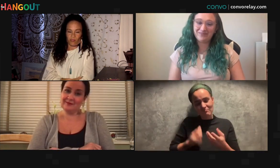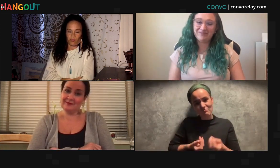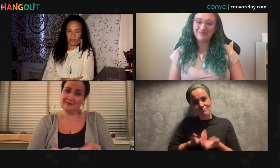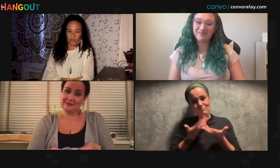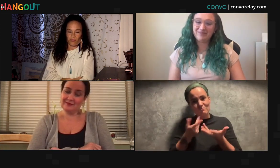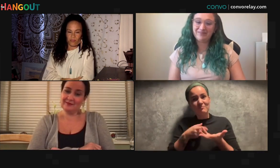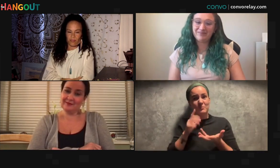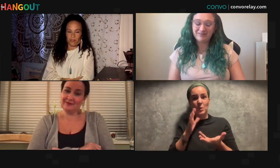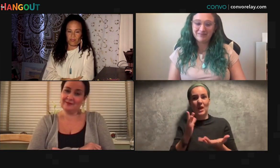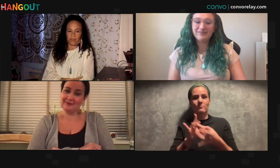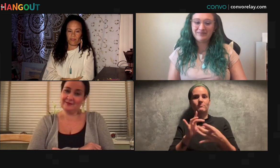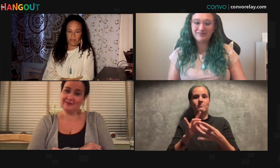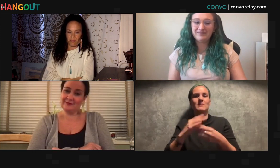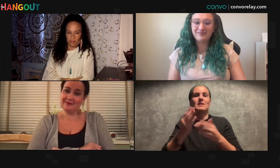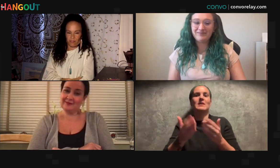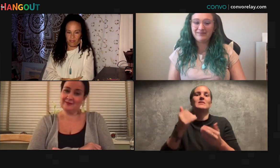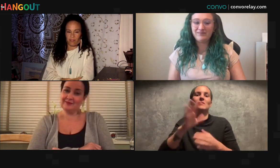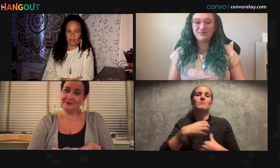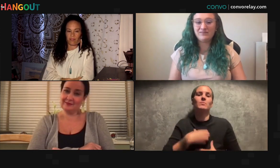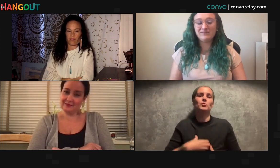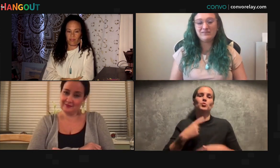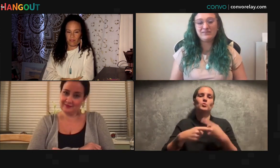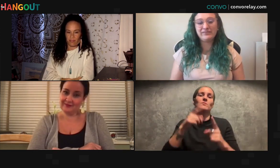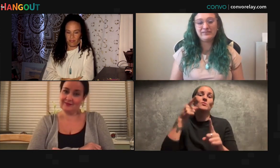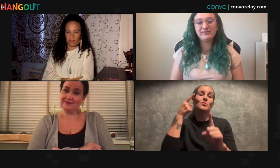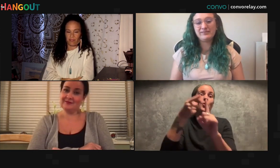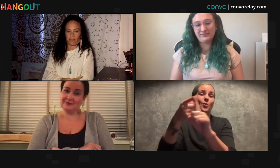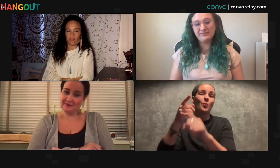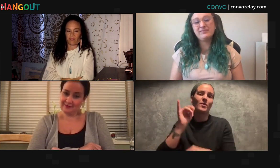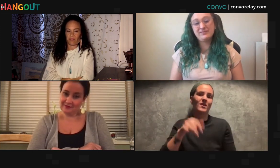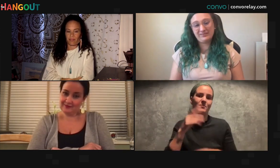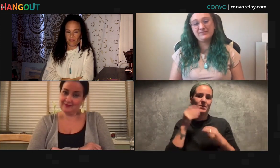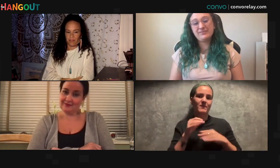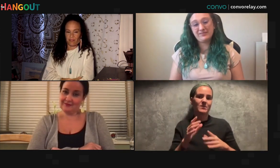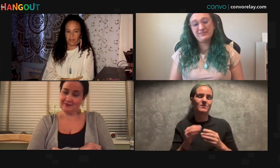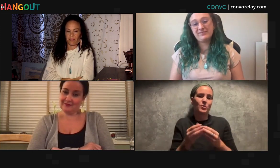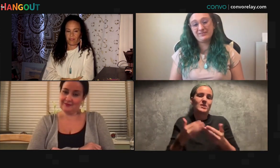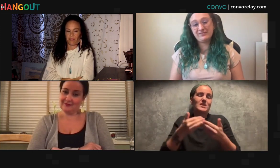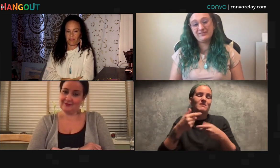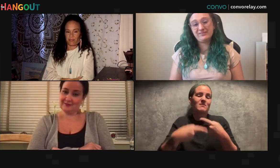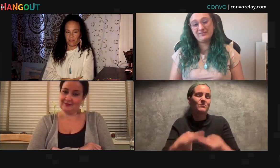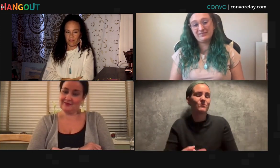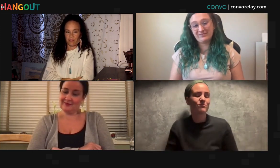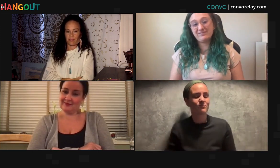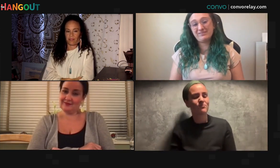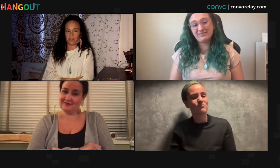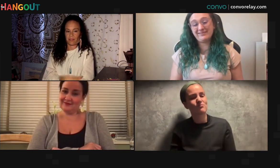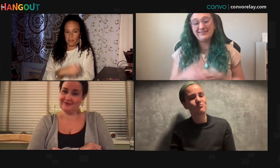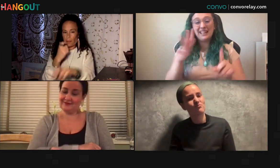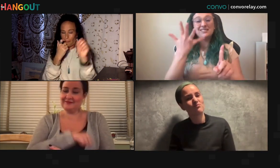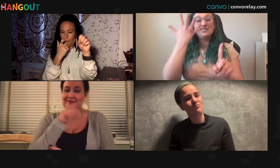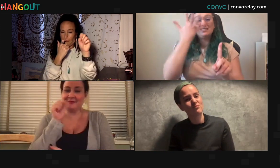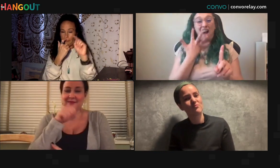remain humble and we keep focusing on the good things and the light and maintain that passion so you can keep going where you want to